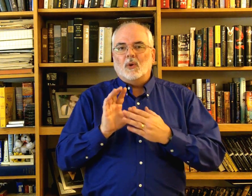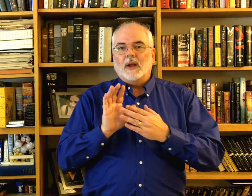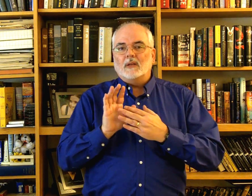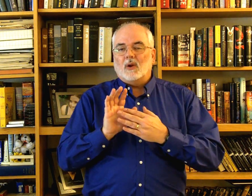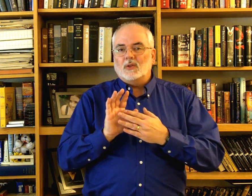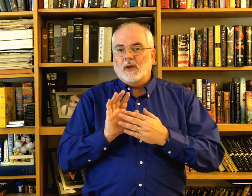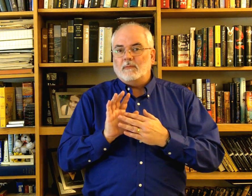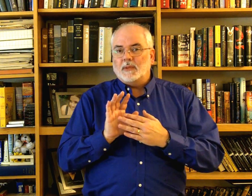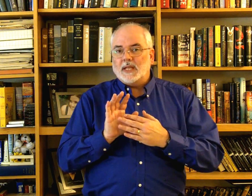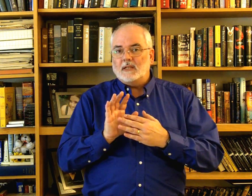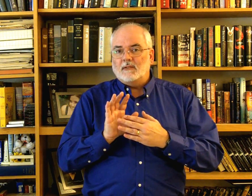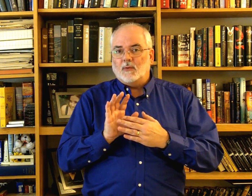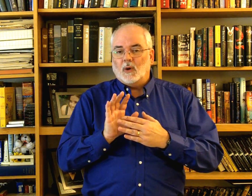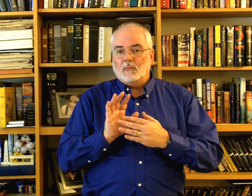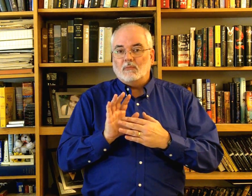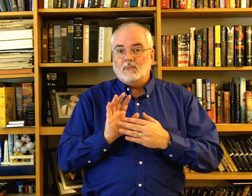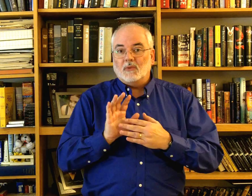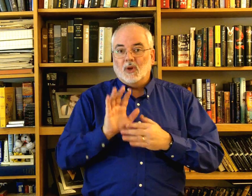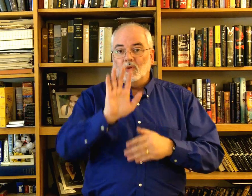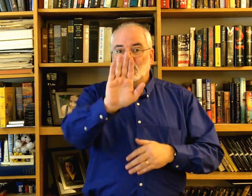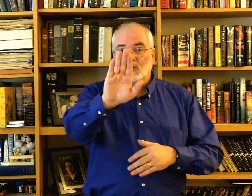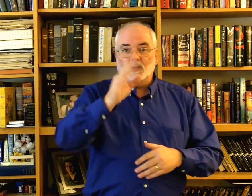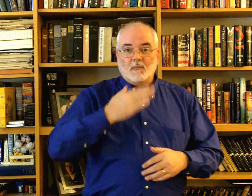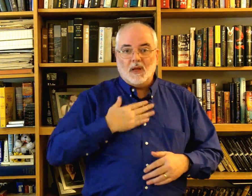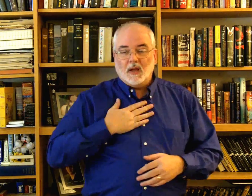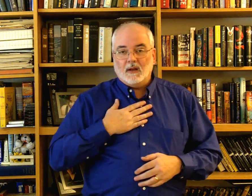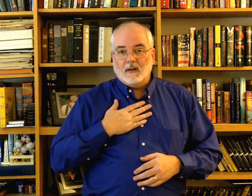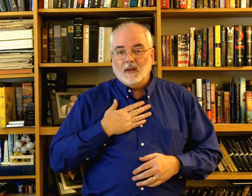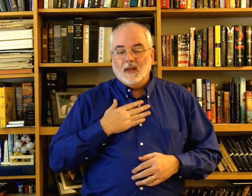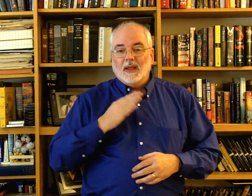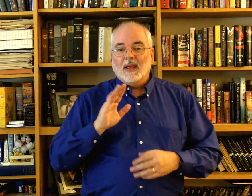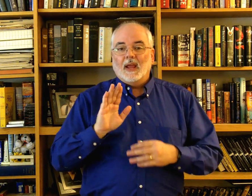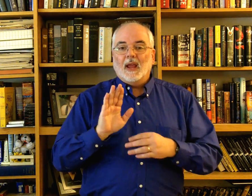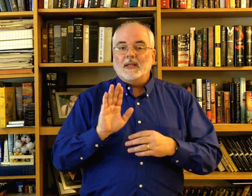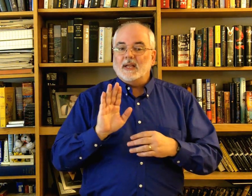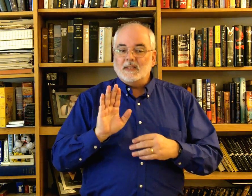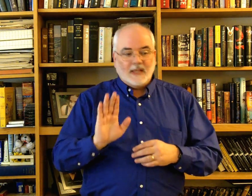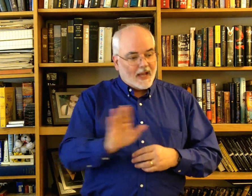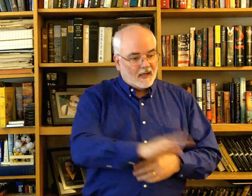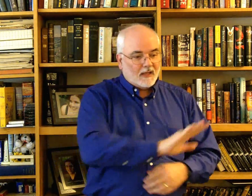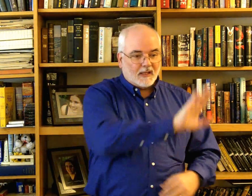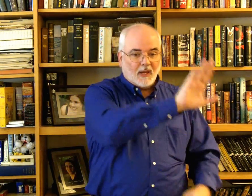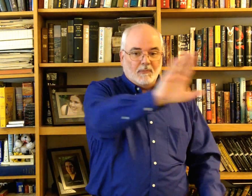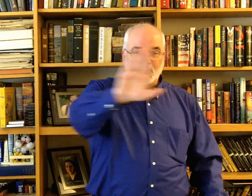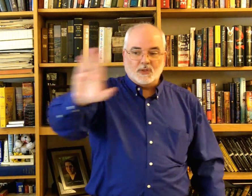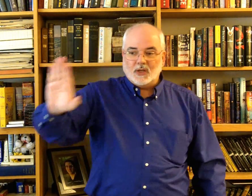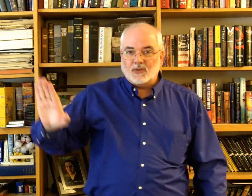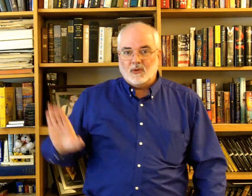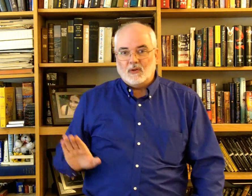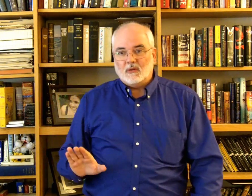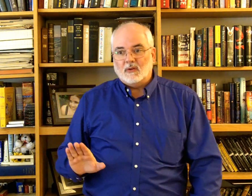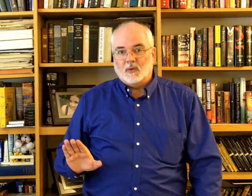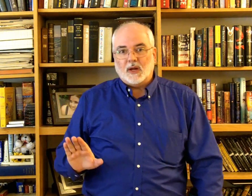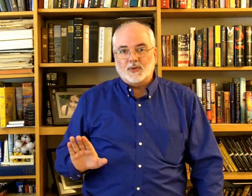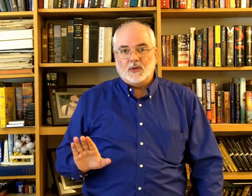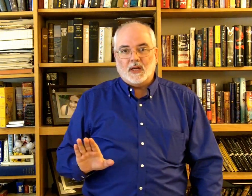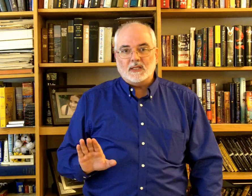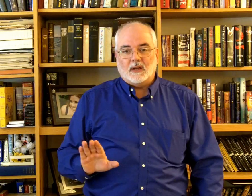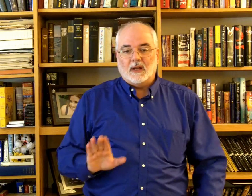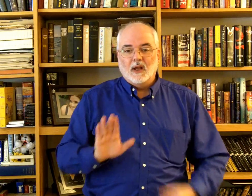Pronouns also have possessive form. You know, yours and mine. And it's exactly the same positional, directional kind of sign,